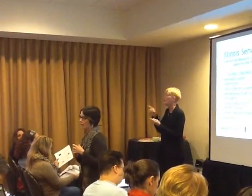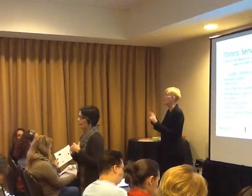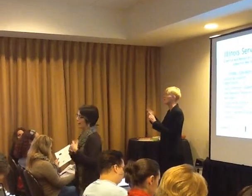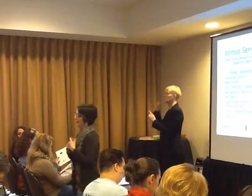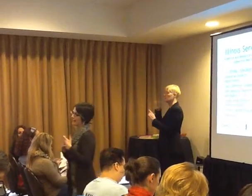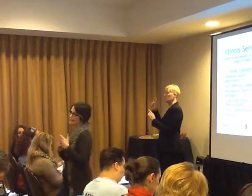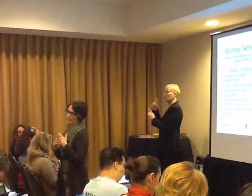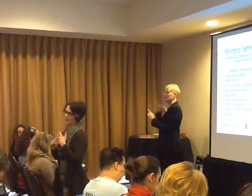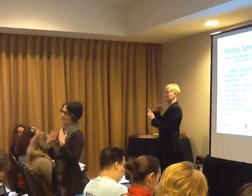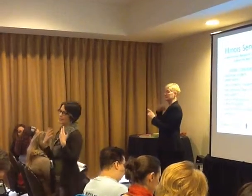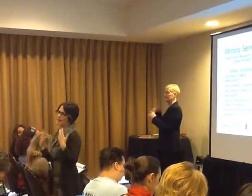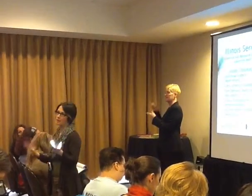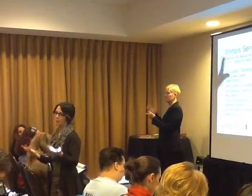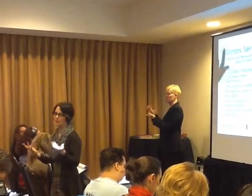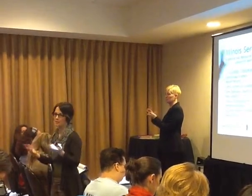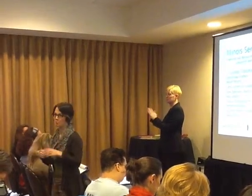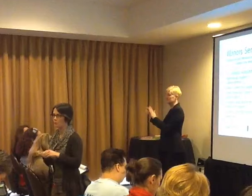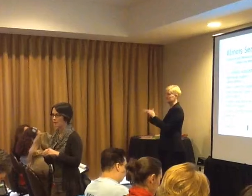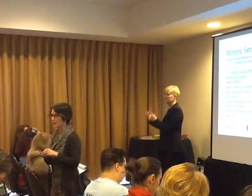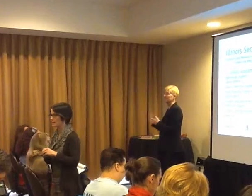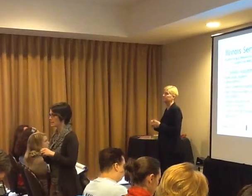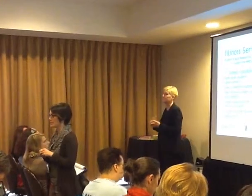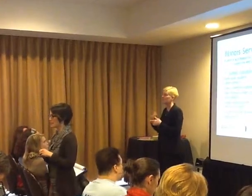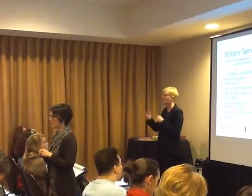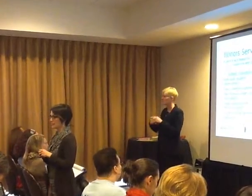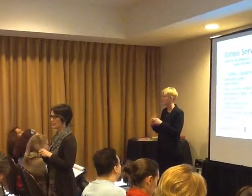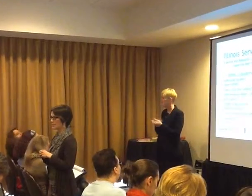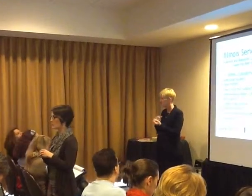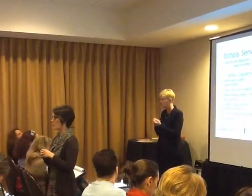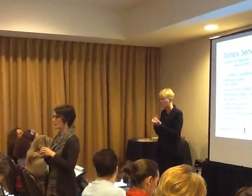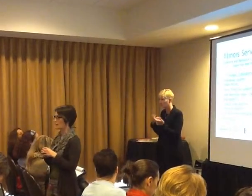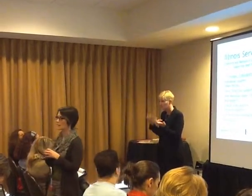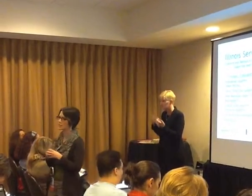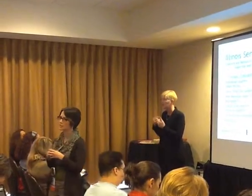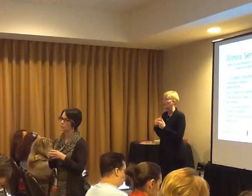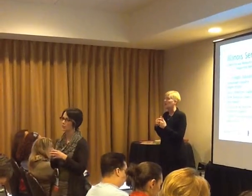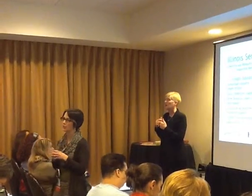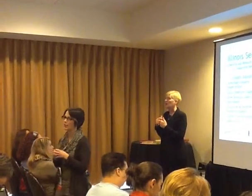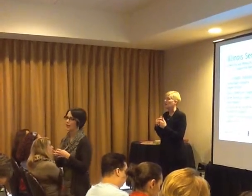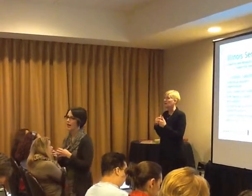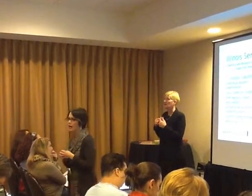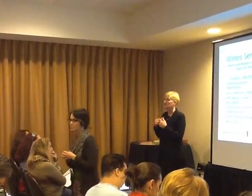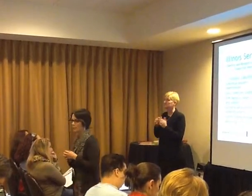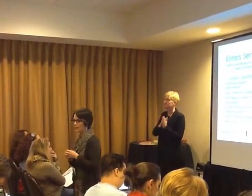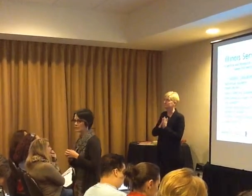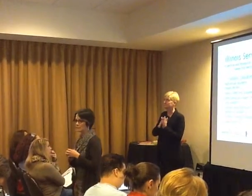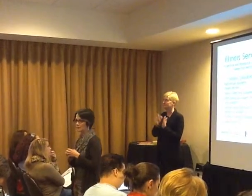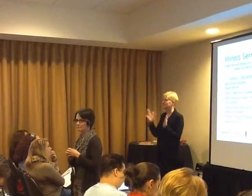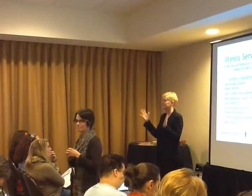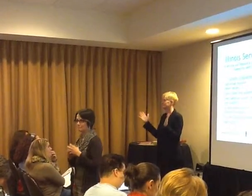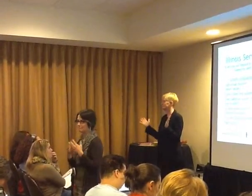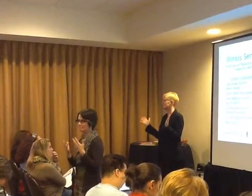system. The type of support that is quite the continuum,